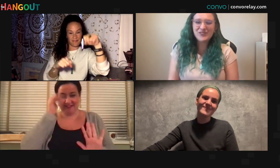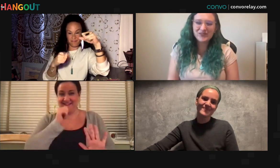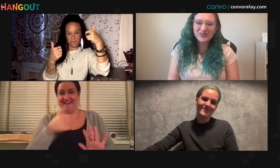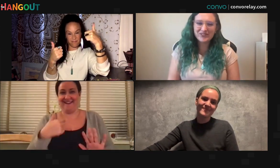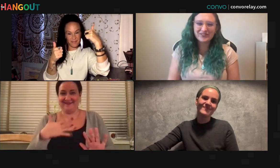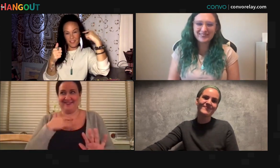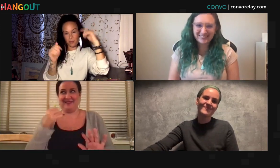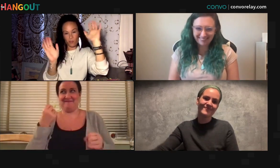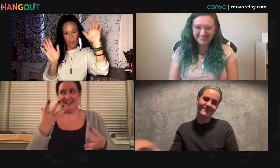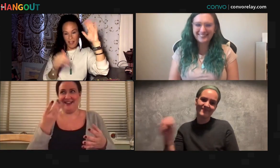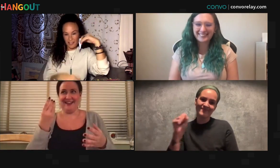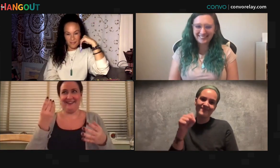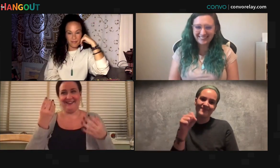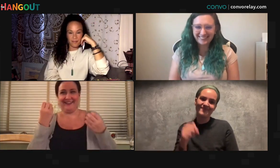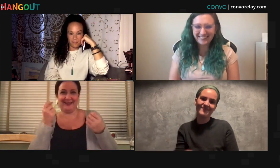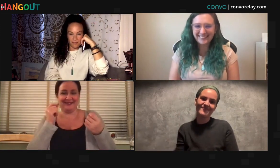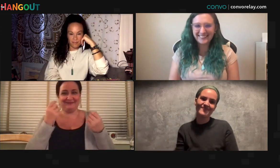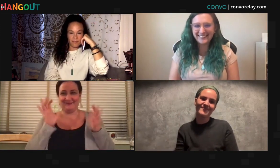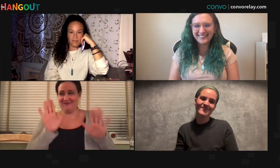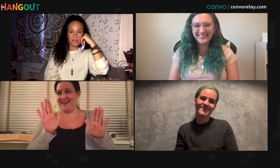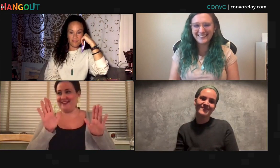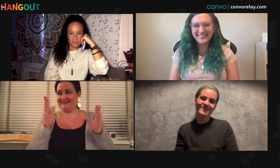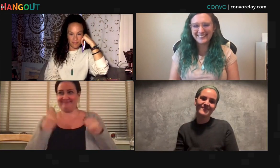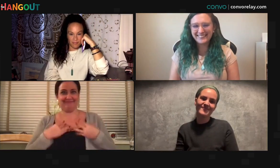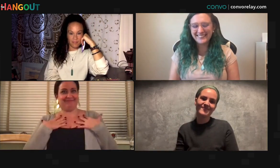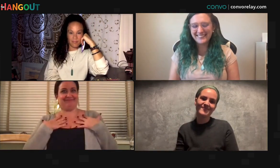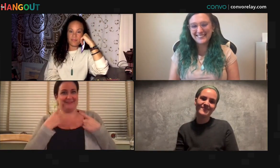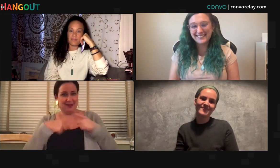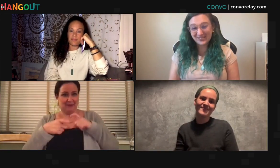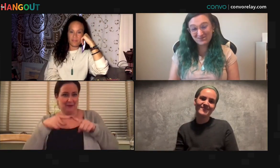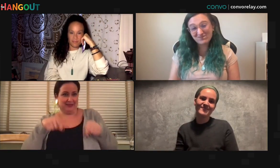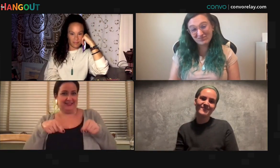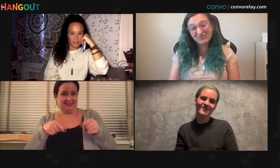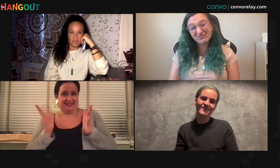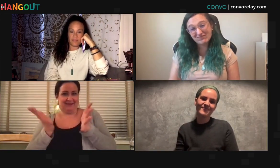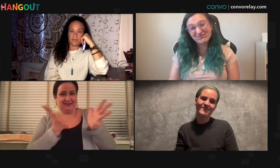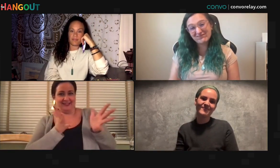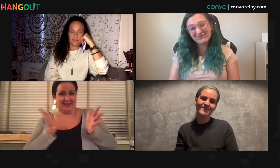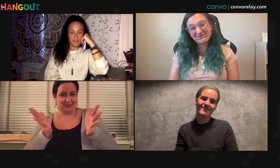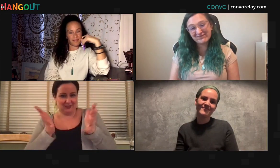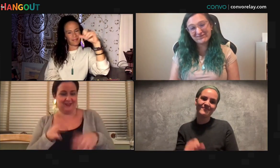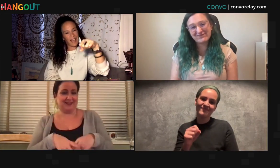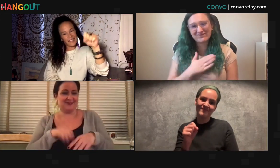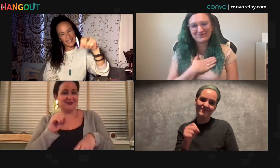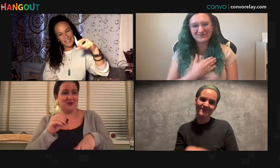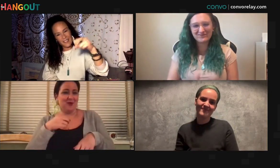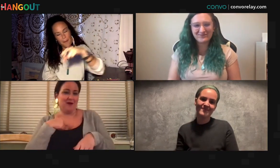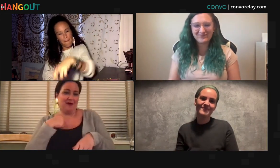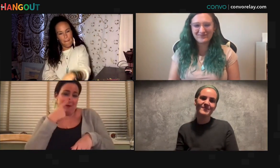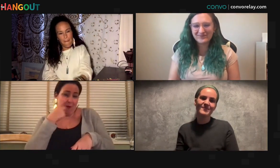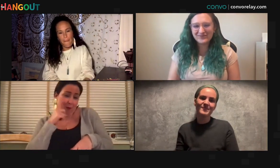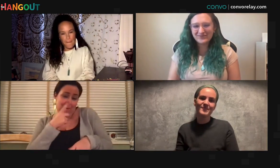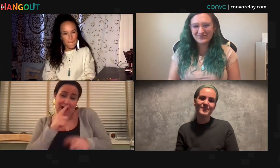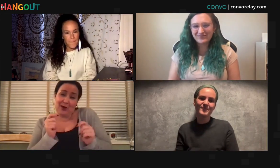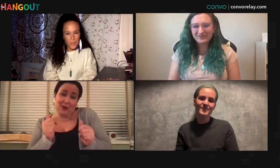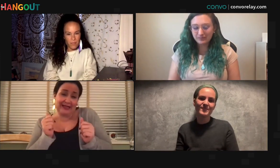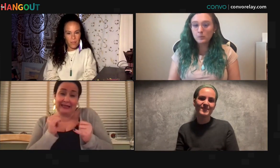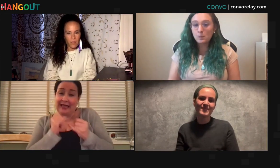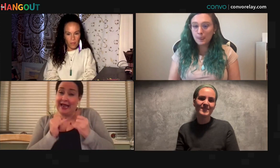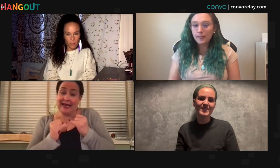Let's do it. I would love to do that on my Absolutely. page. Yeah, I've definitely gotten so much great inspiration from this conversation. So